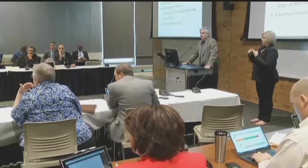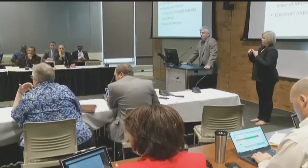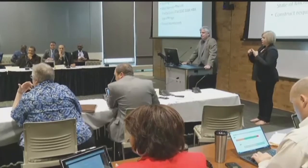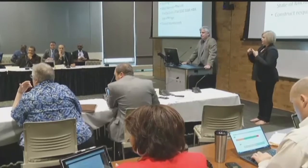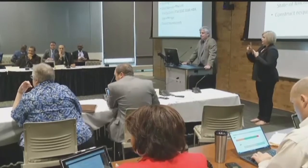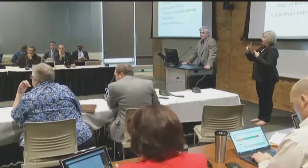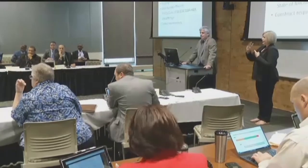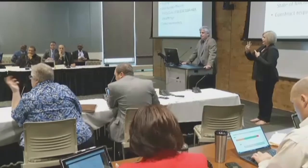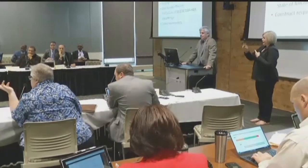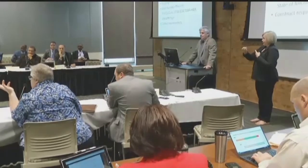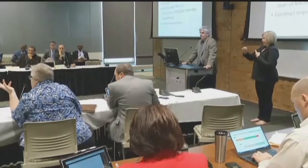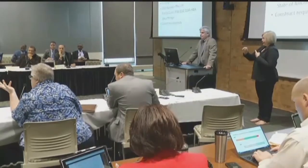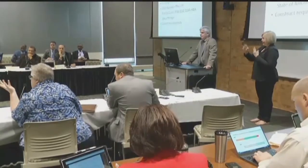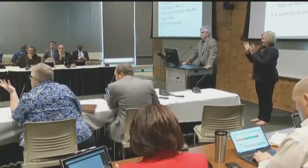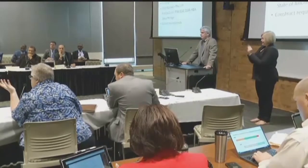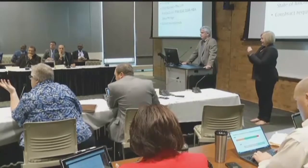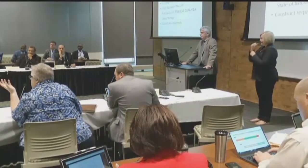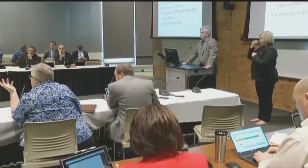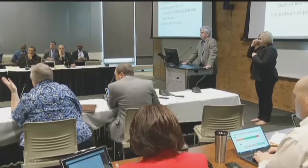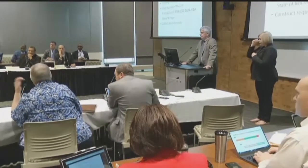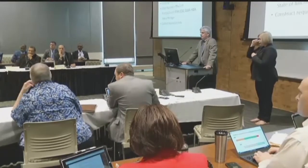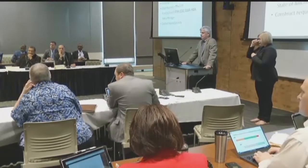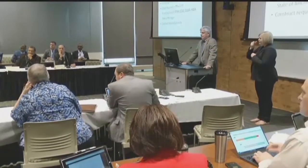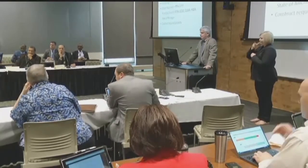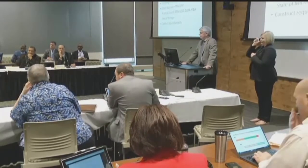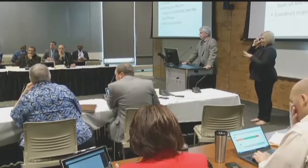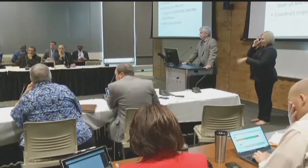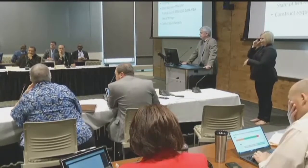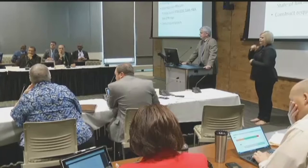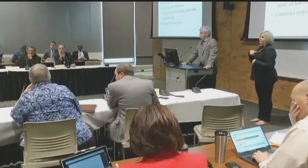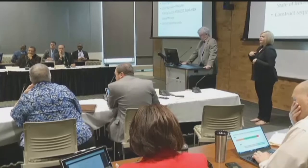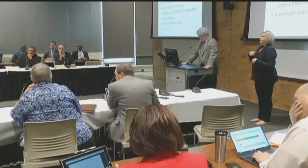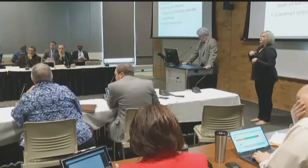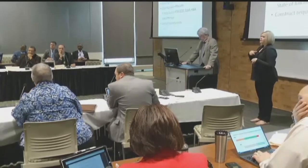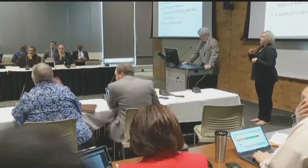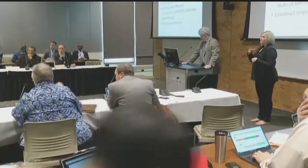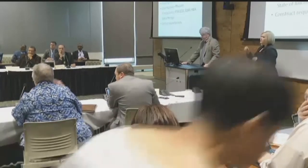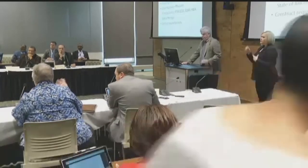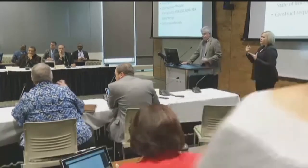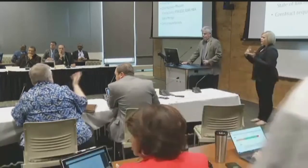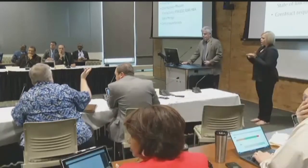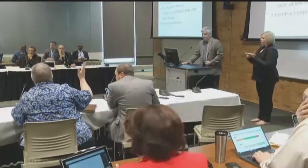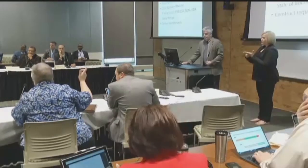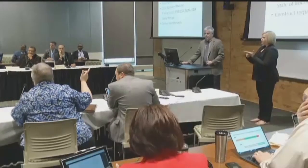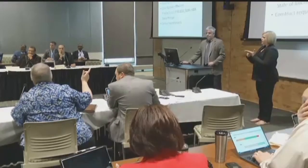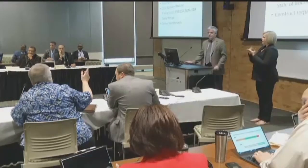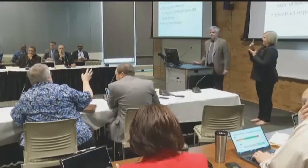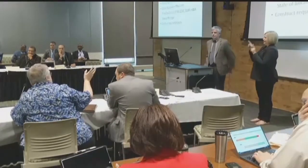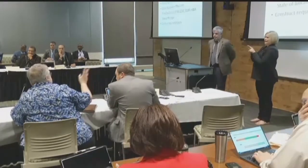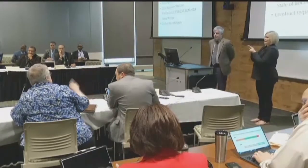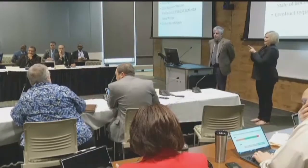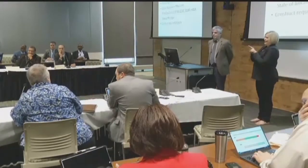The KWA met yesterday, day before yesterday, and discussed the